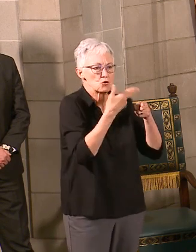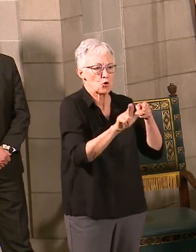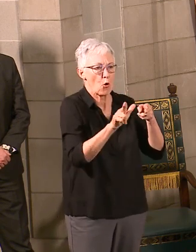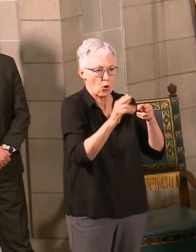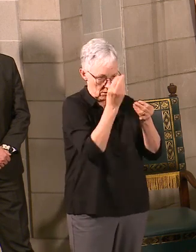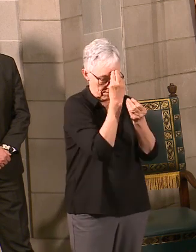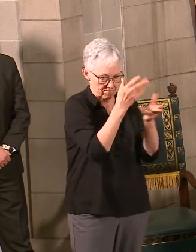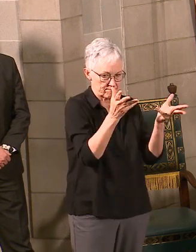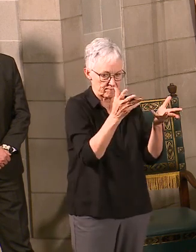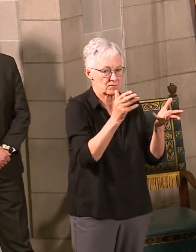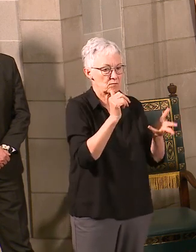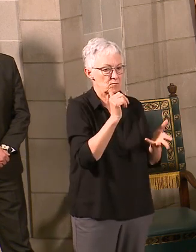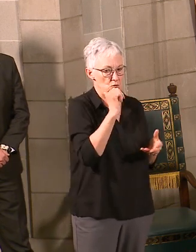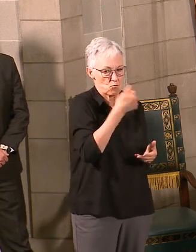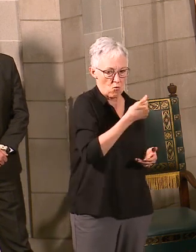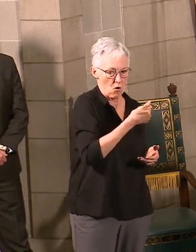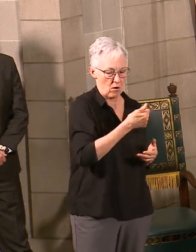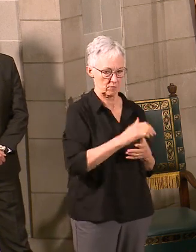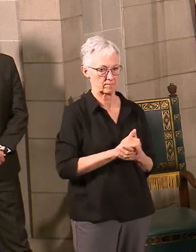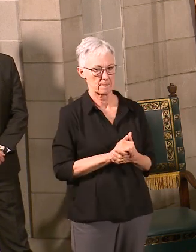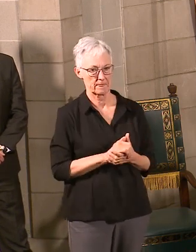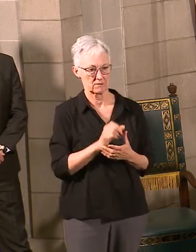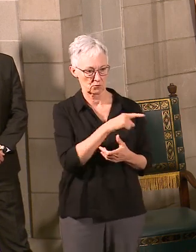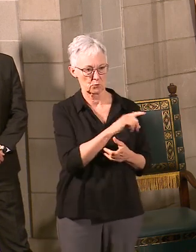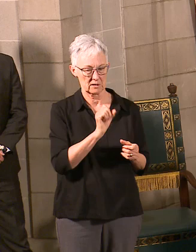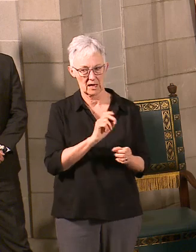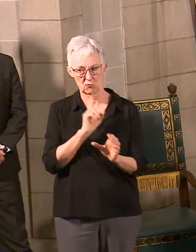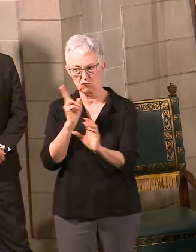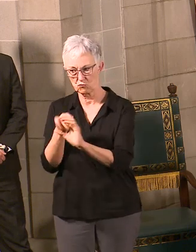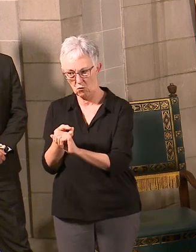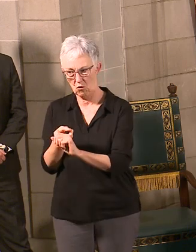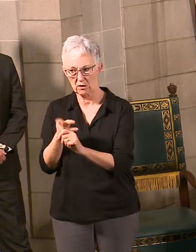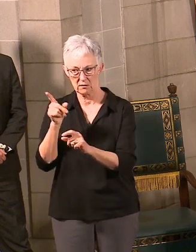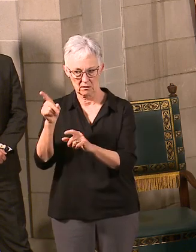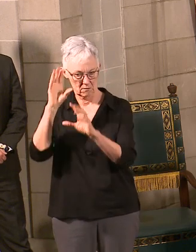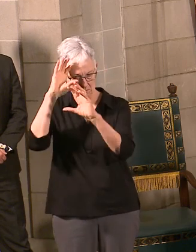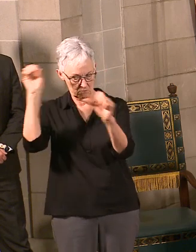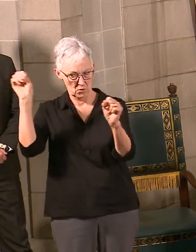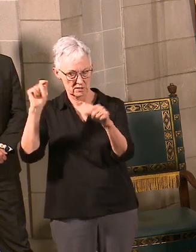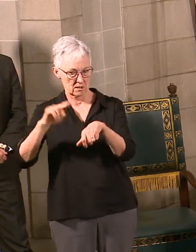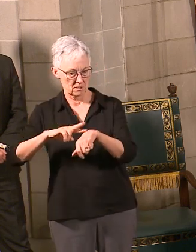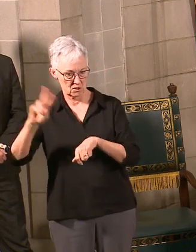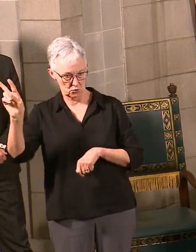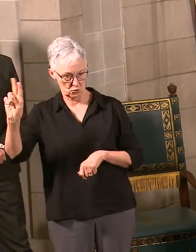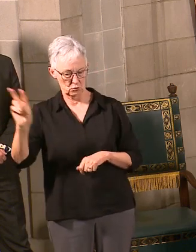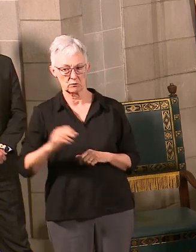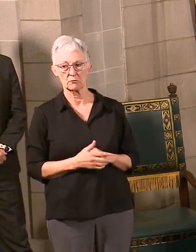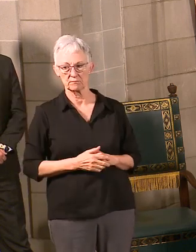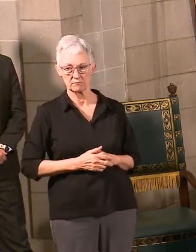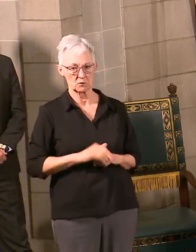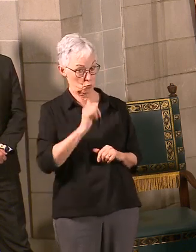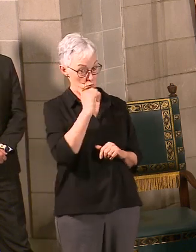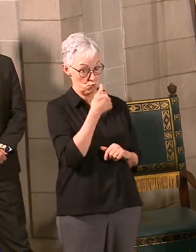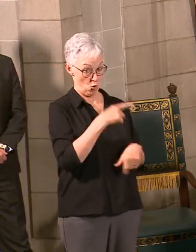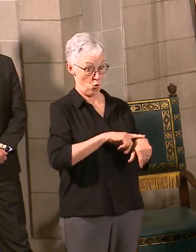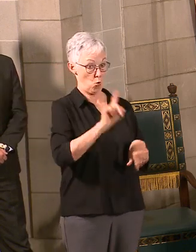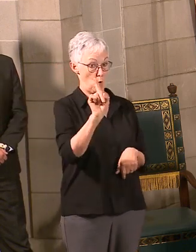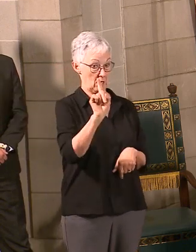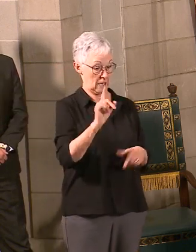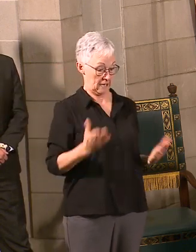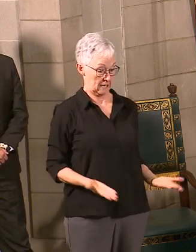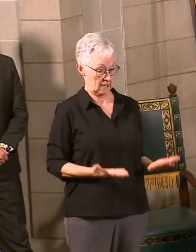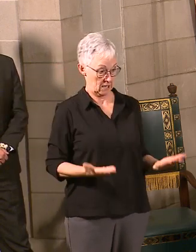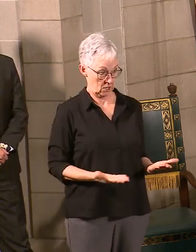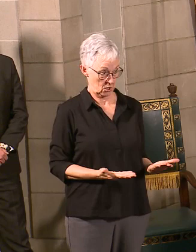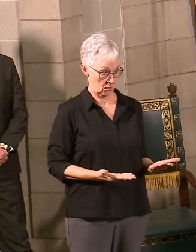schedule for the 2 p.m. call he's having with the nation's governors. So just a heads up, tomorrow, press briefing, 1 p.m. Central Time, 2 p.m.